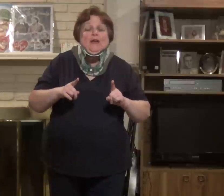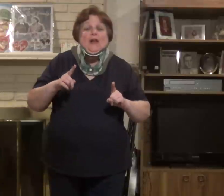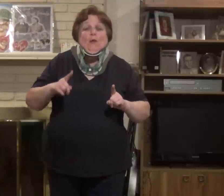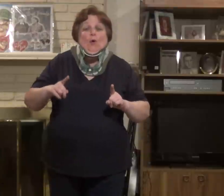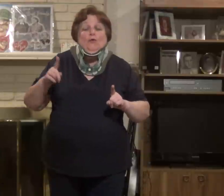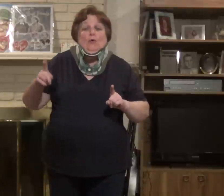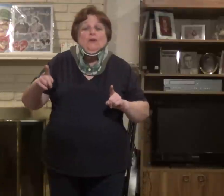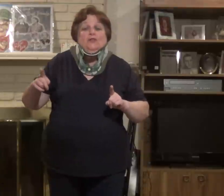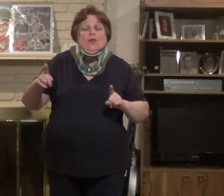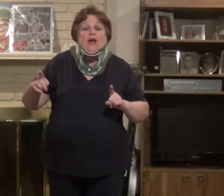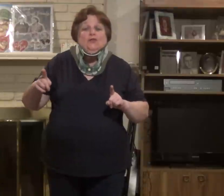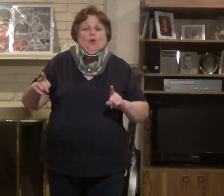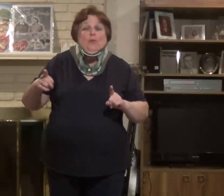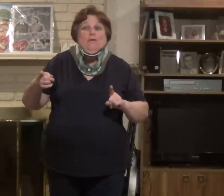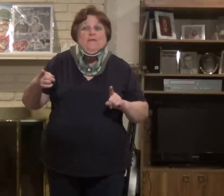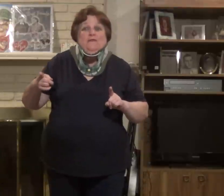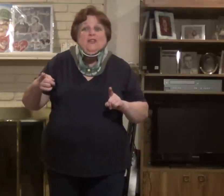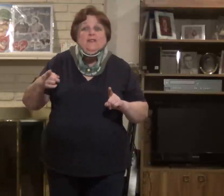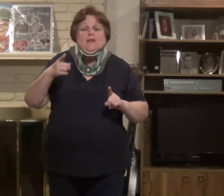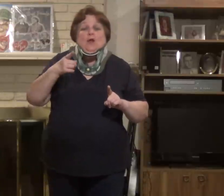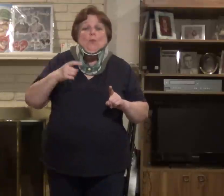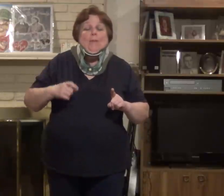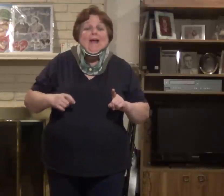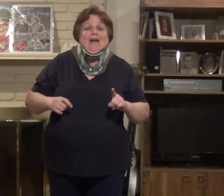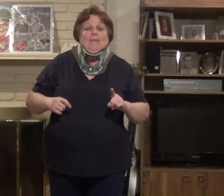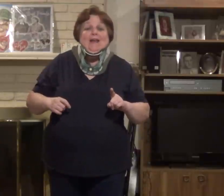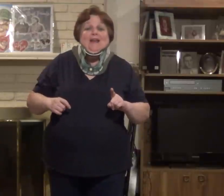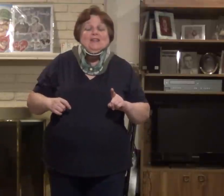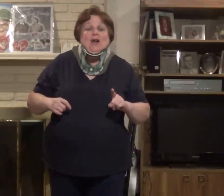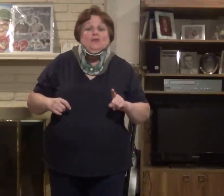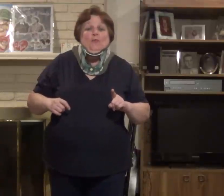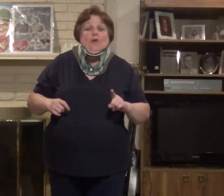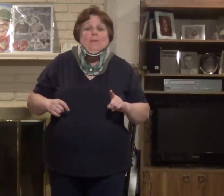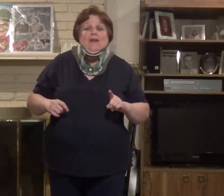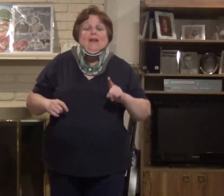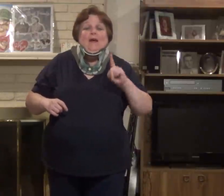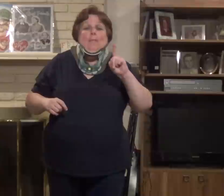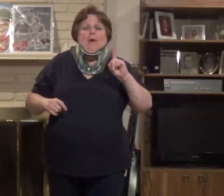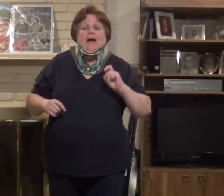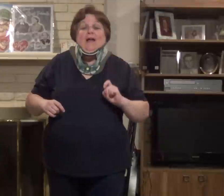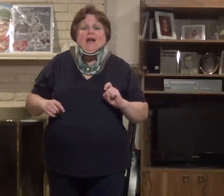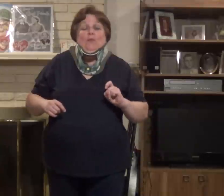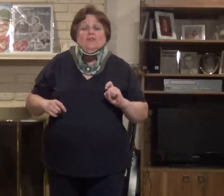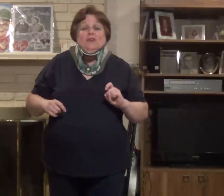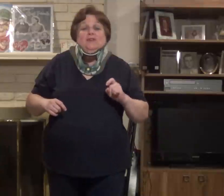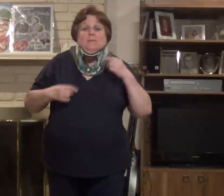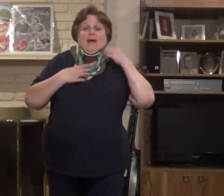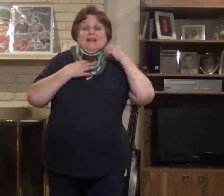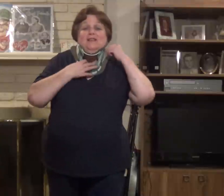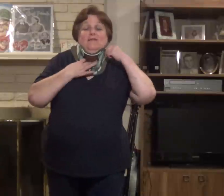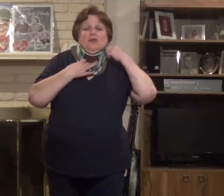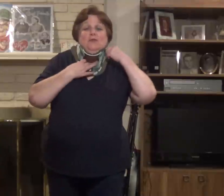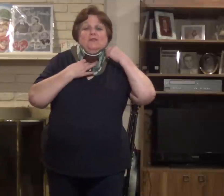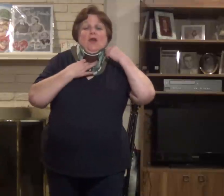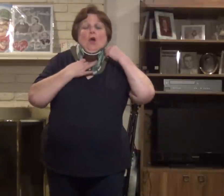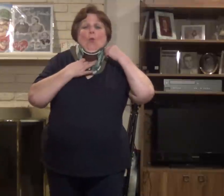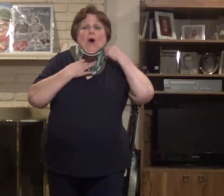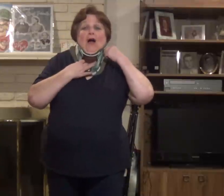and I won't know until October 15th when I have my next doctor appointment, but I will tell you some positive news. While